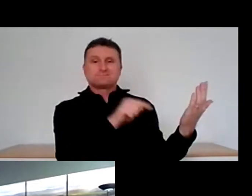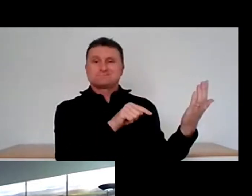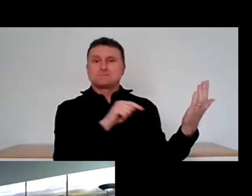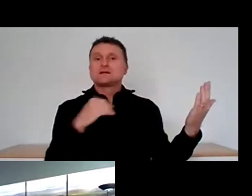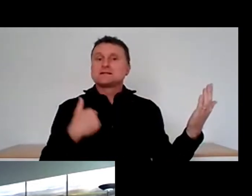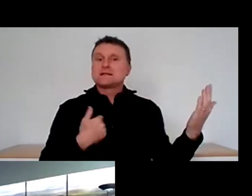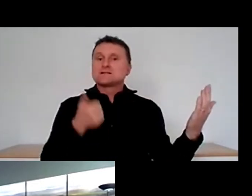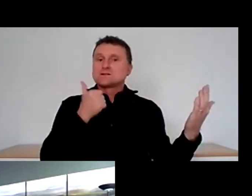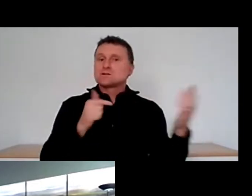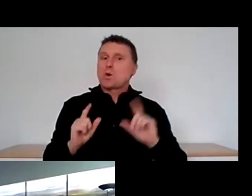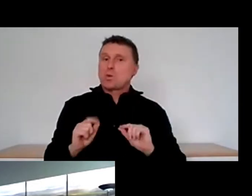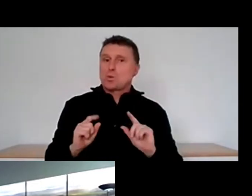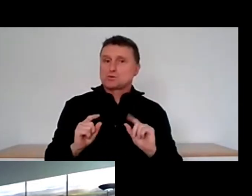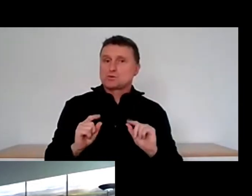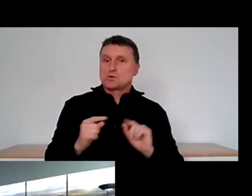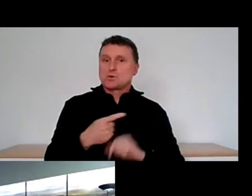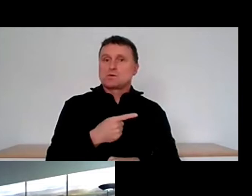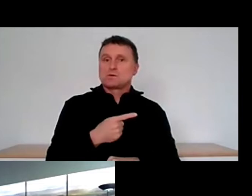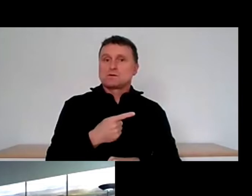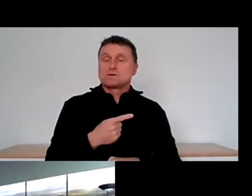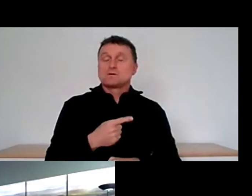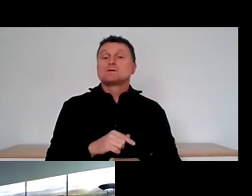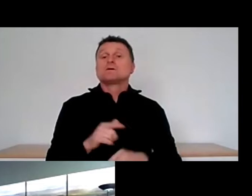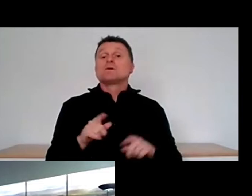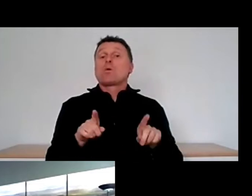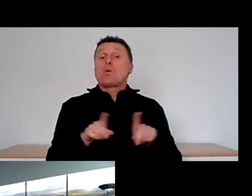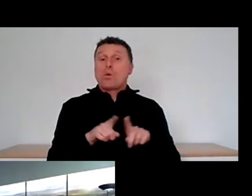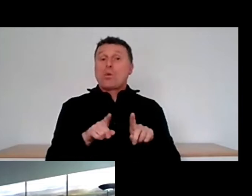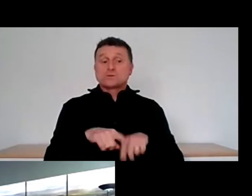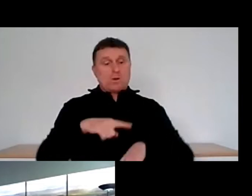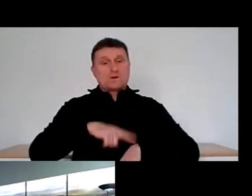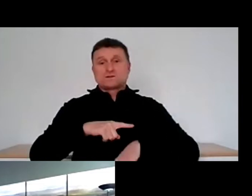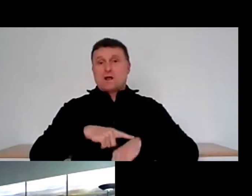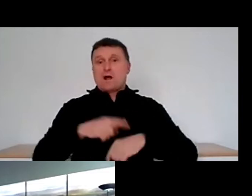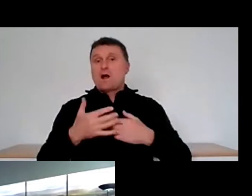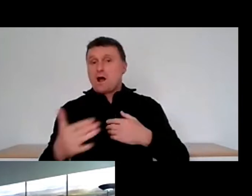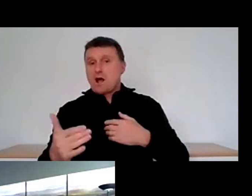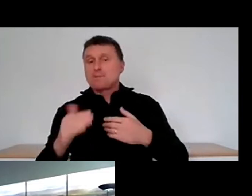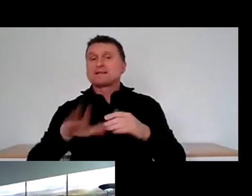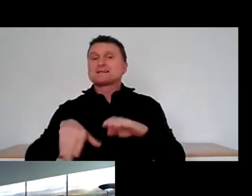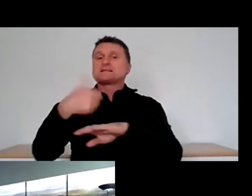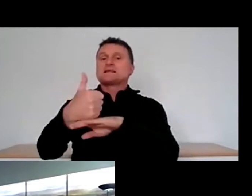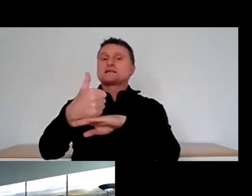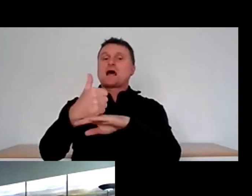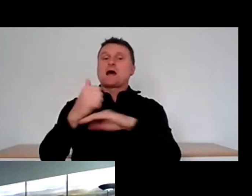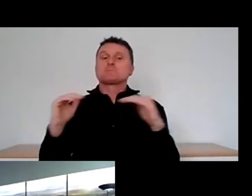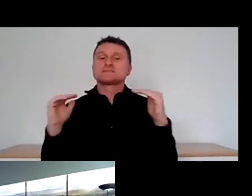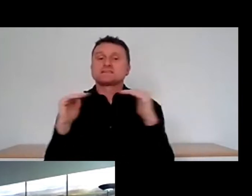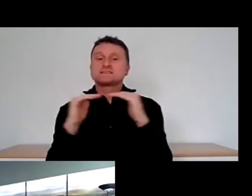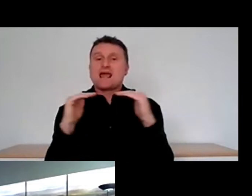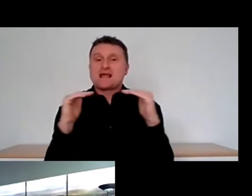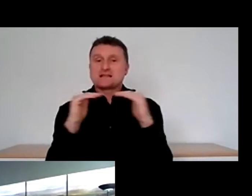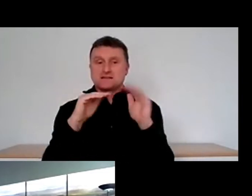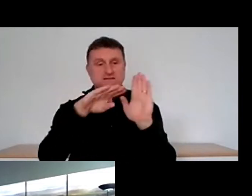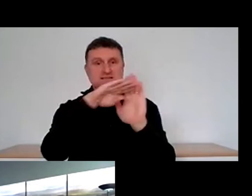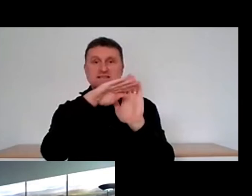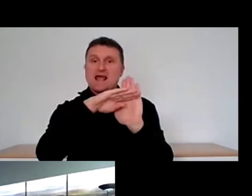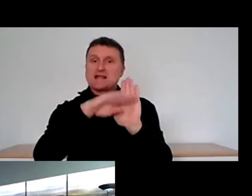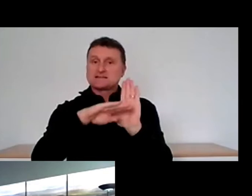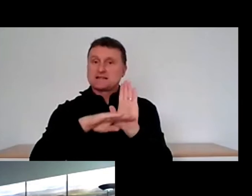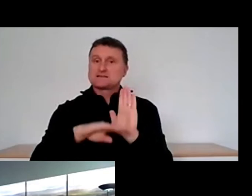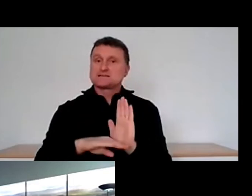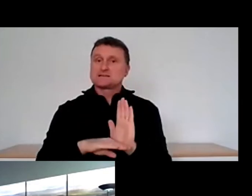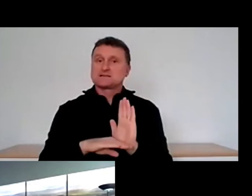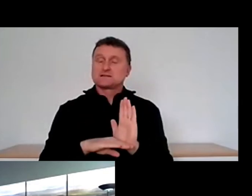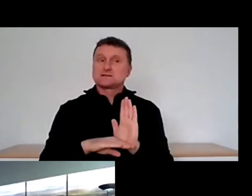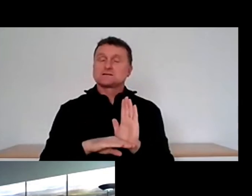Within that, over time, we're going to need standards. So standards are one of the key tools that we use. And what we've broken the standards